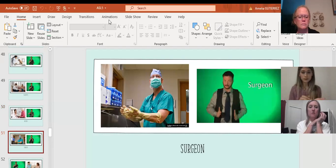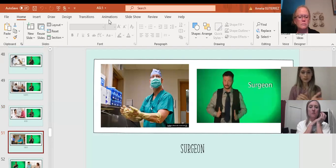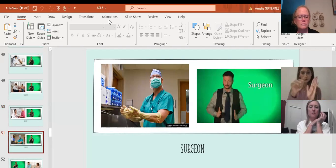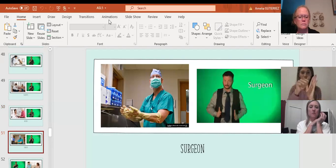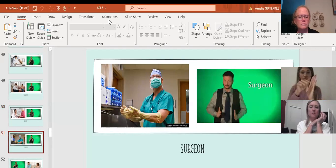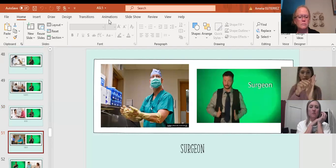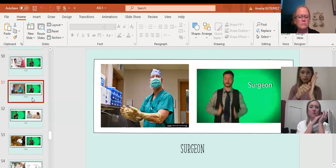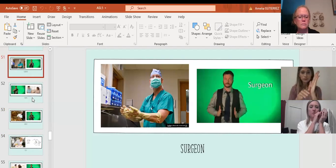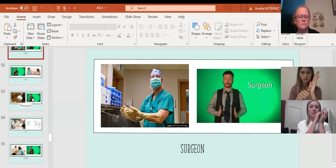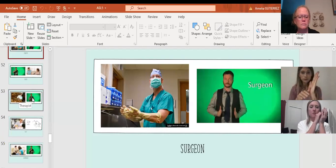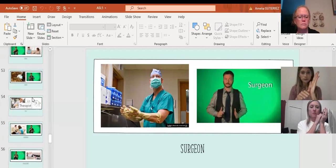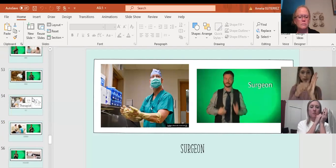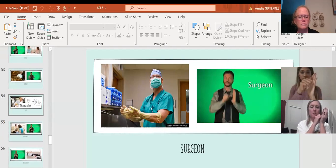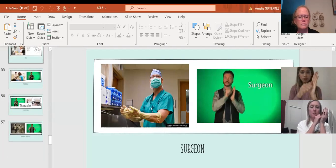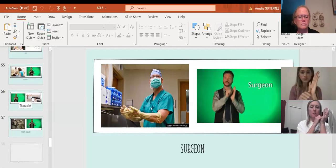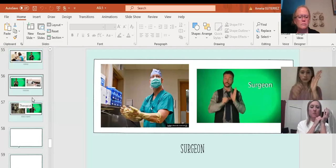Surgeon.